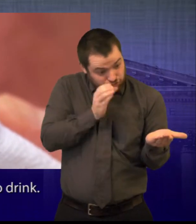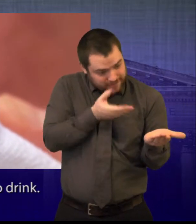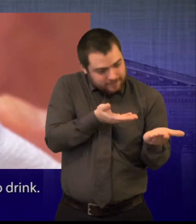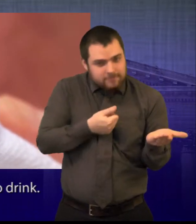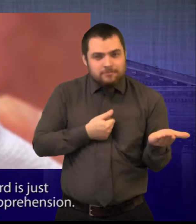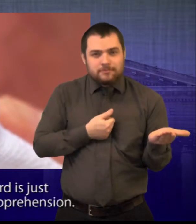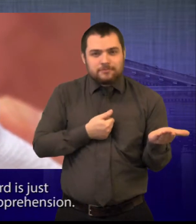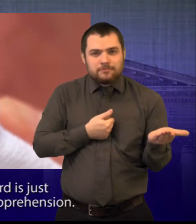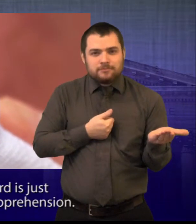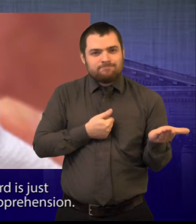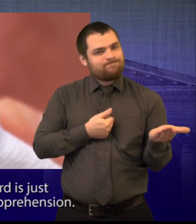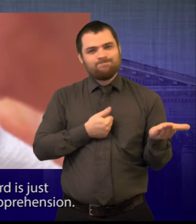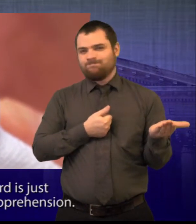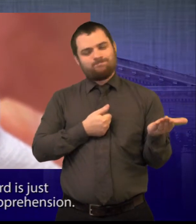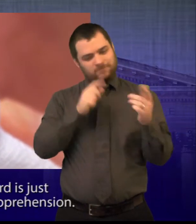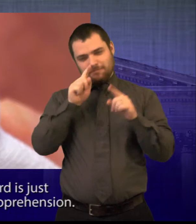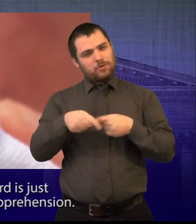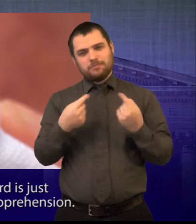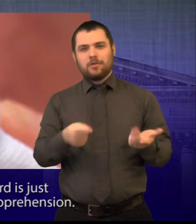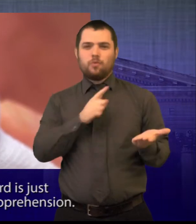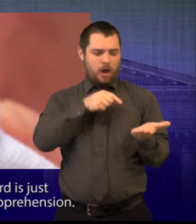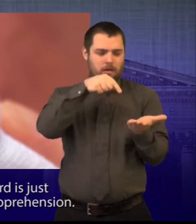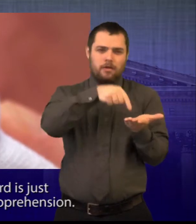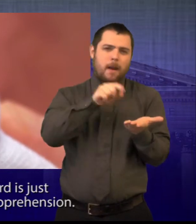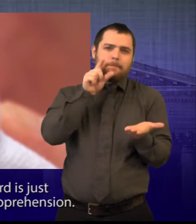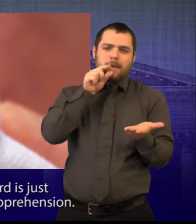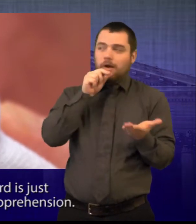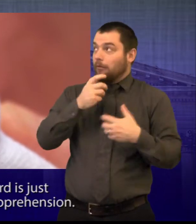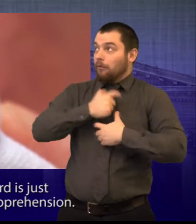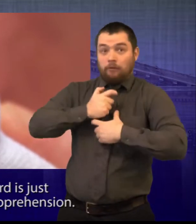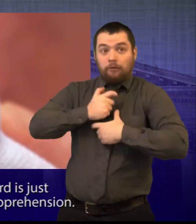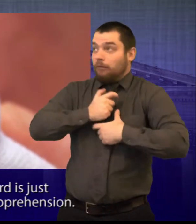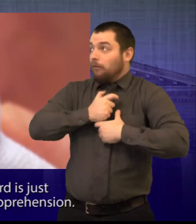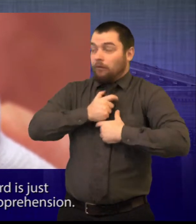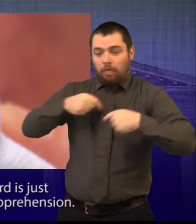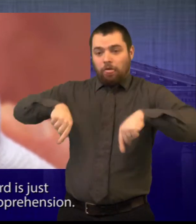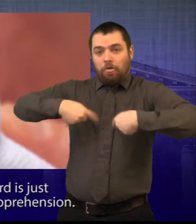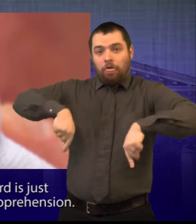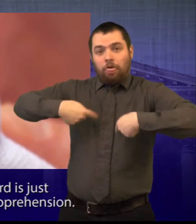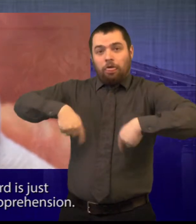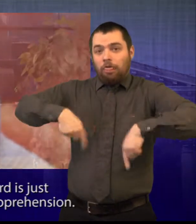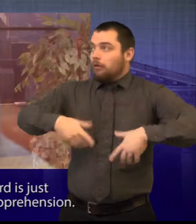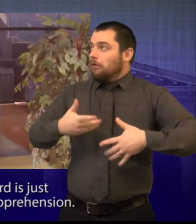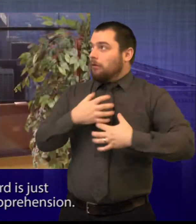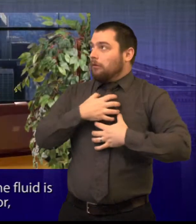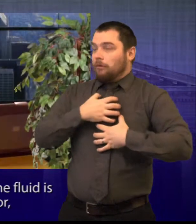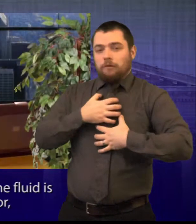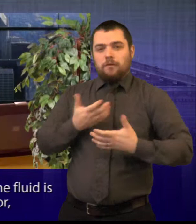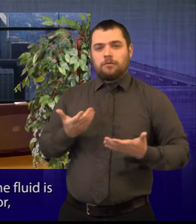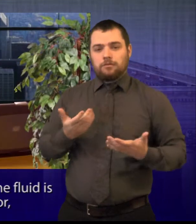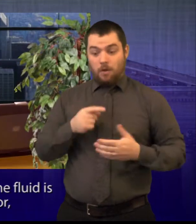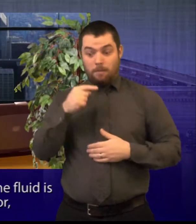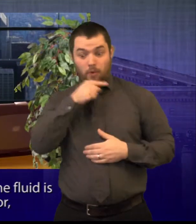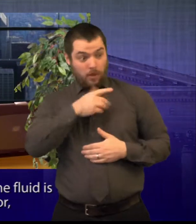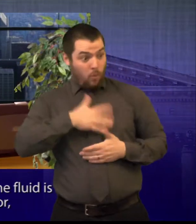drink. It is hopeless, for the poor bird is just a bundle of trembling fear and apprehension. The